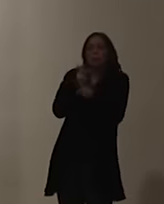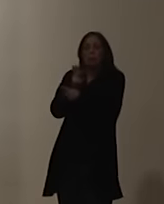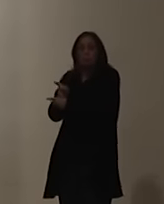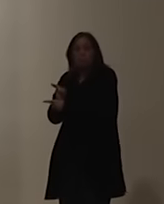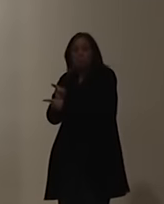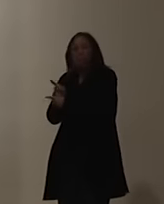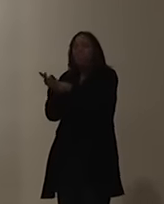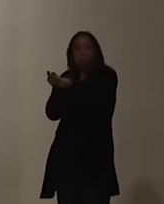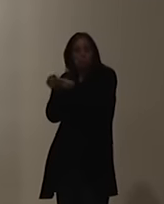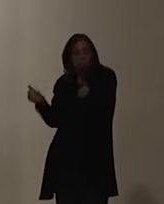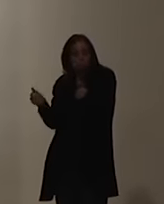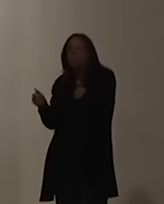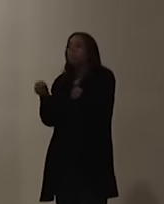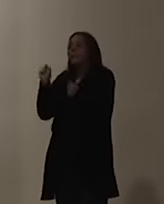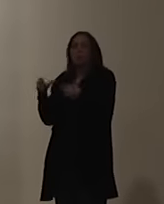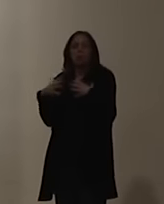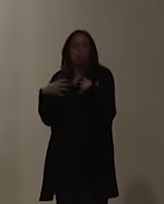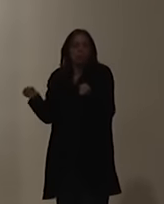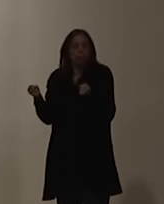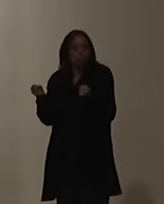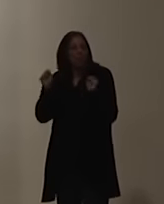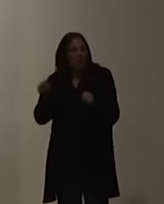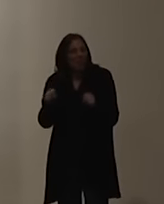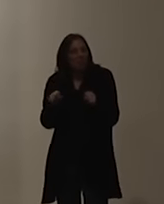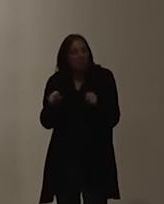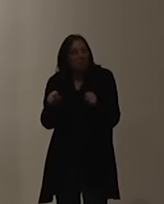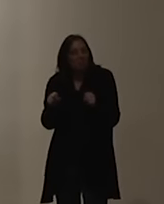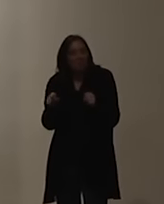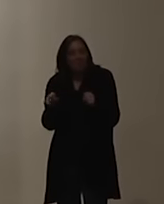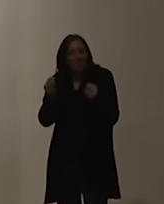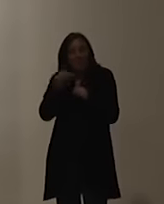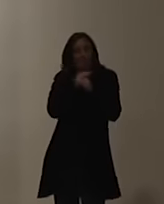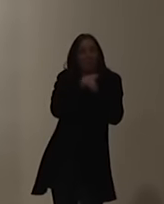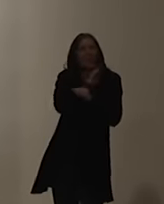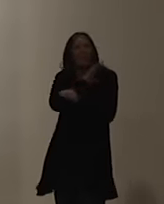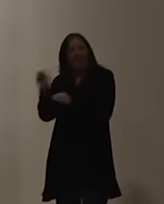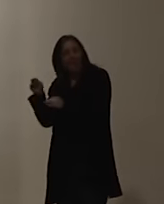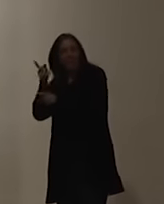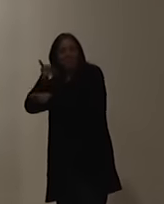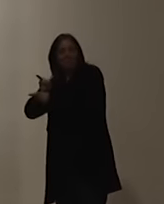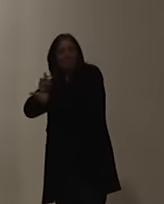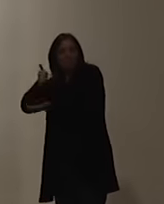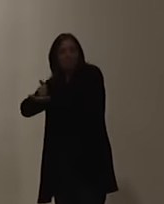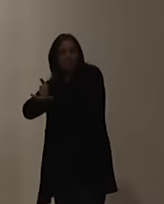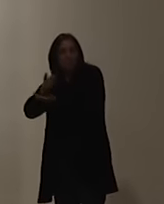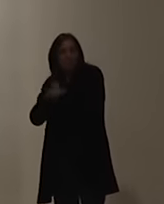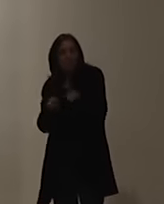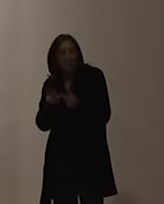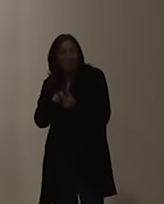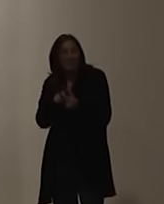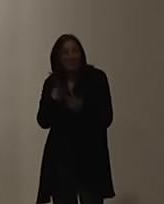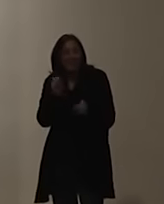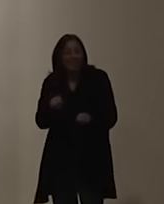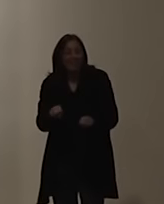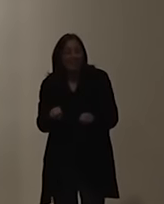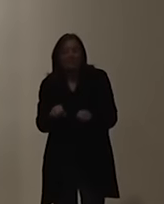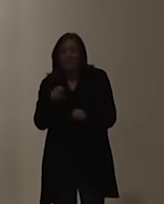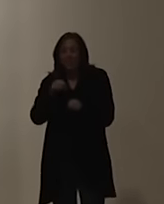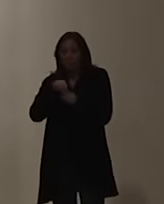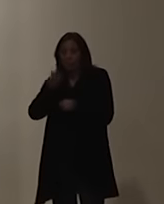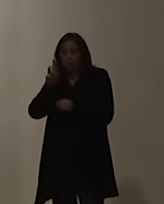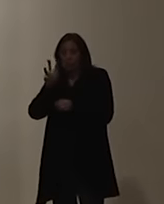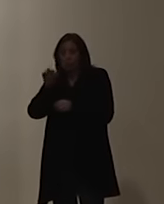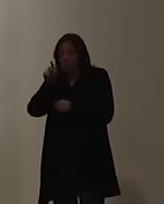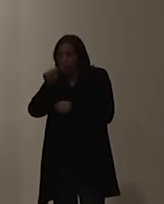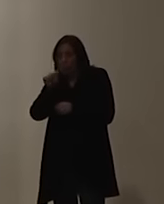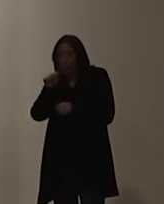mean, 21 years ago, Rwanda was just as bad as any place in the world, if not worse. And that includes